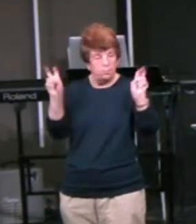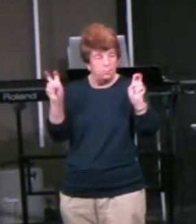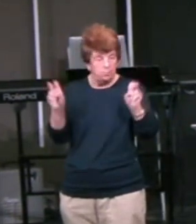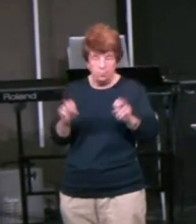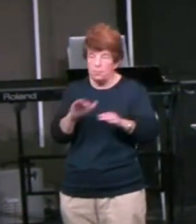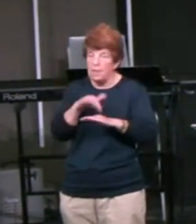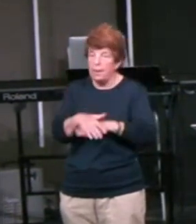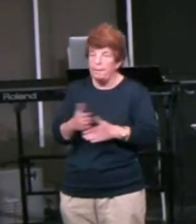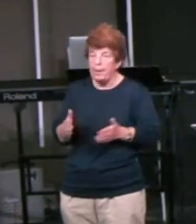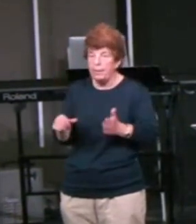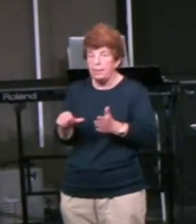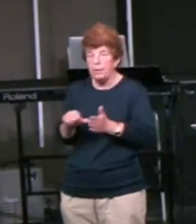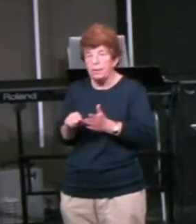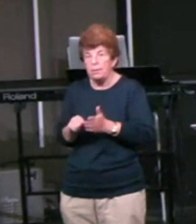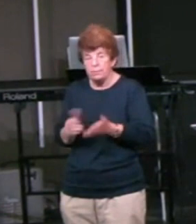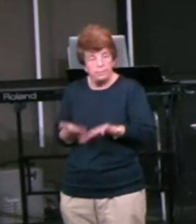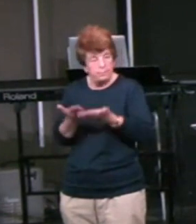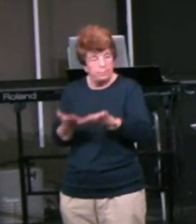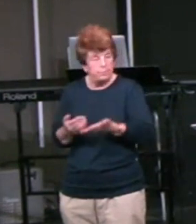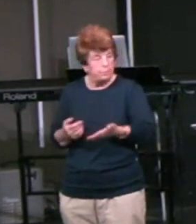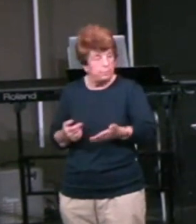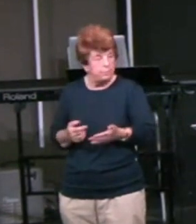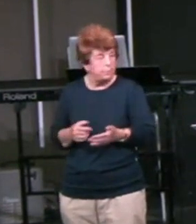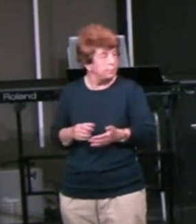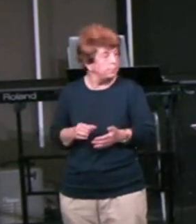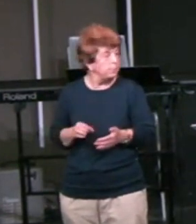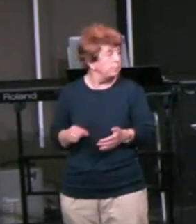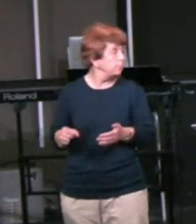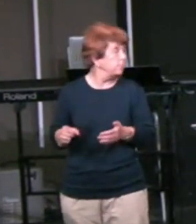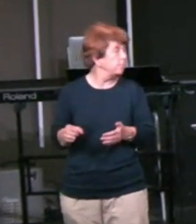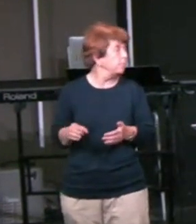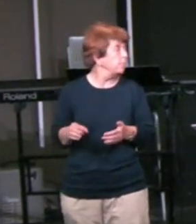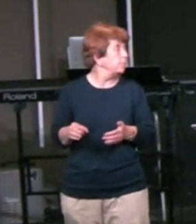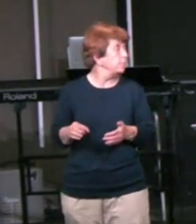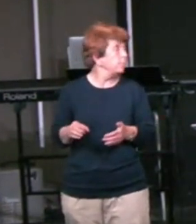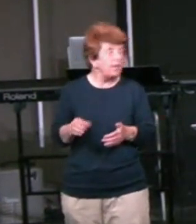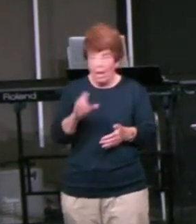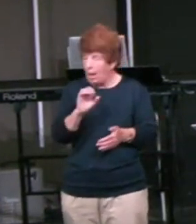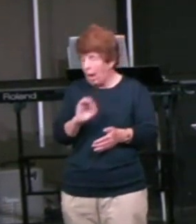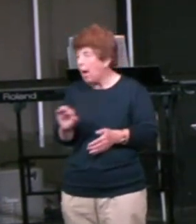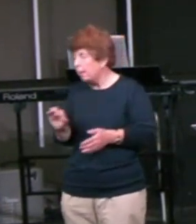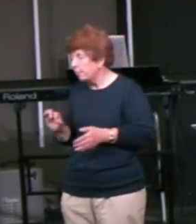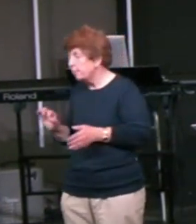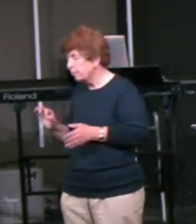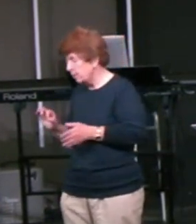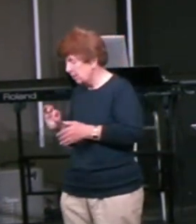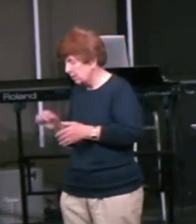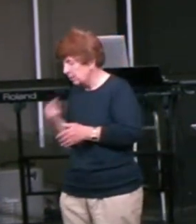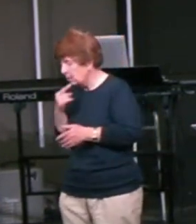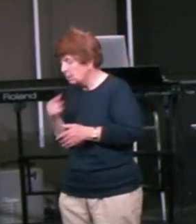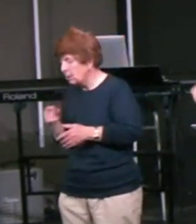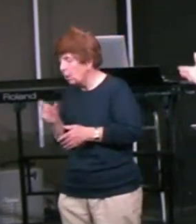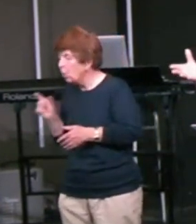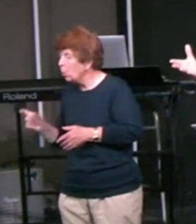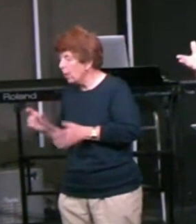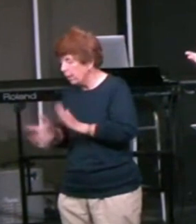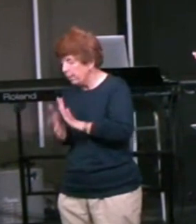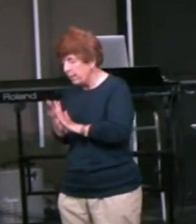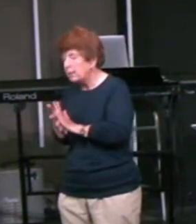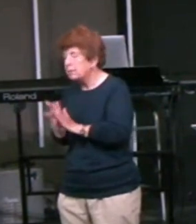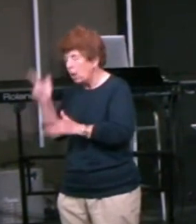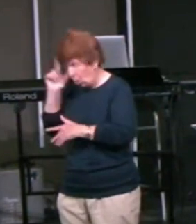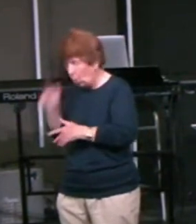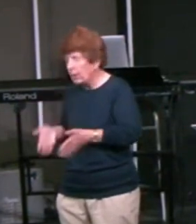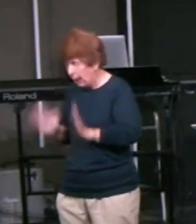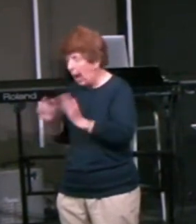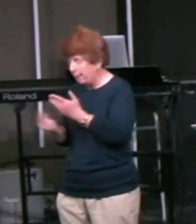giving. And I'm going to conclude the prayer with the typical word, amen. A word that means, "Lord, let